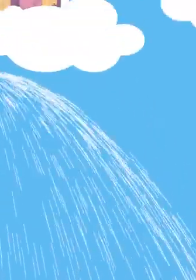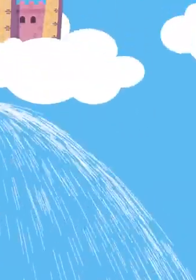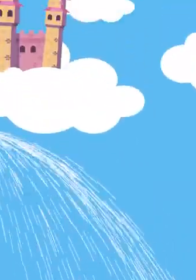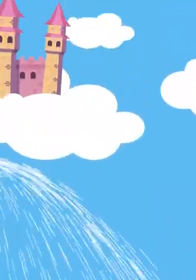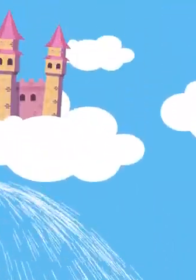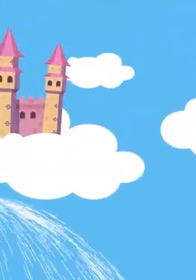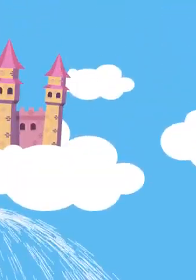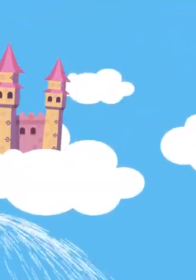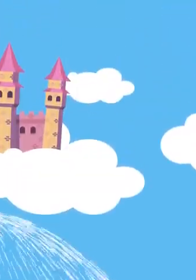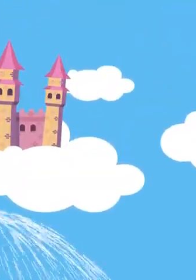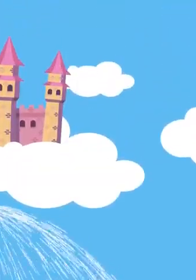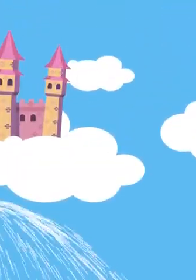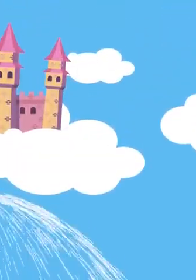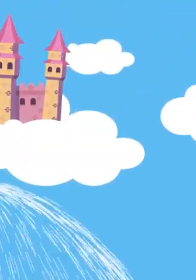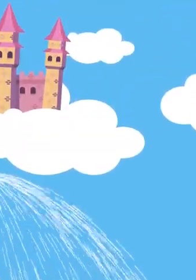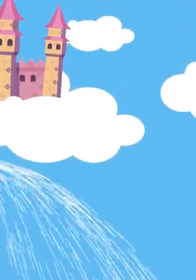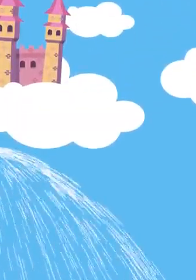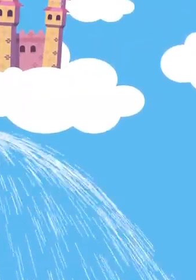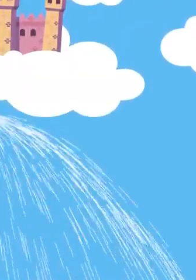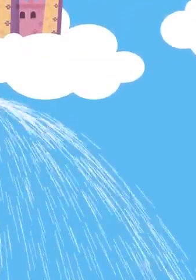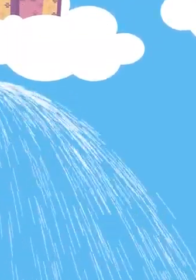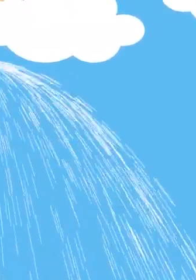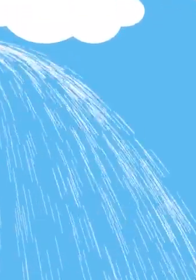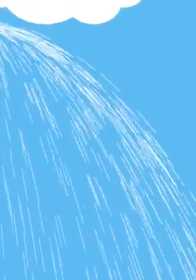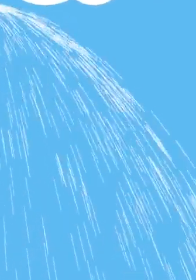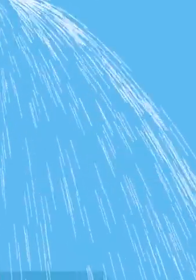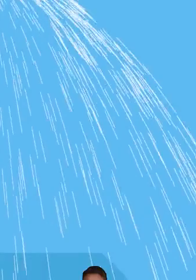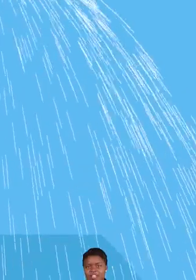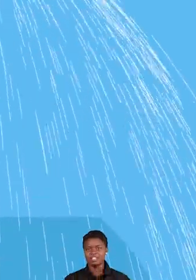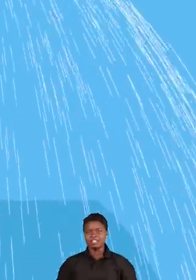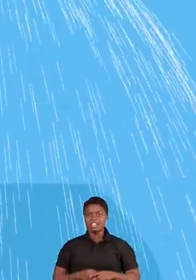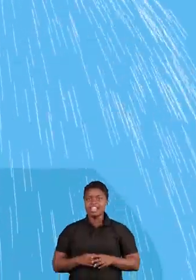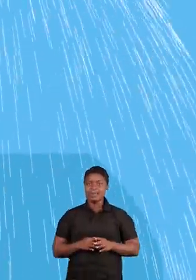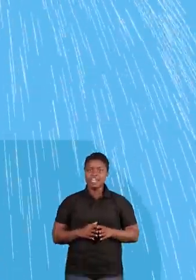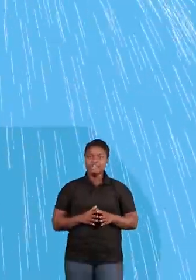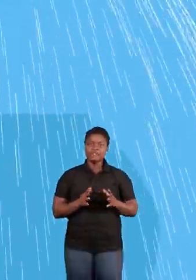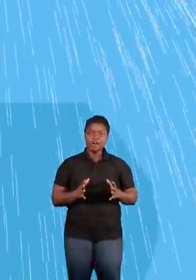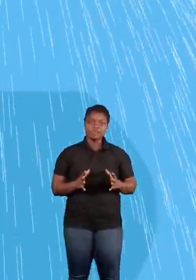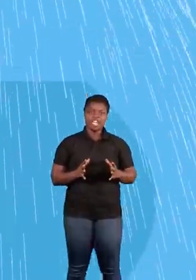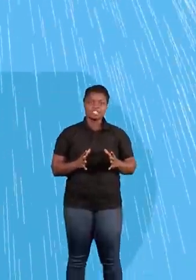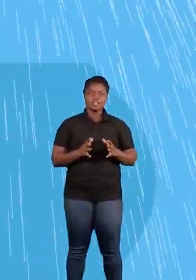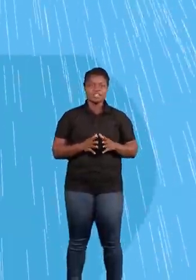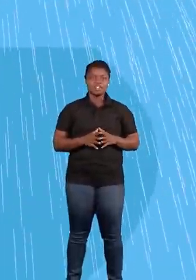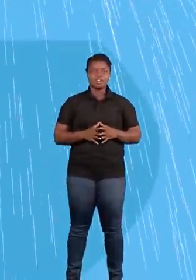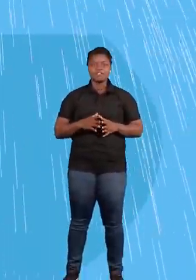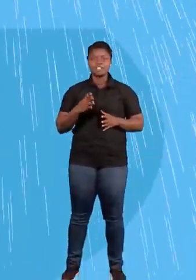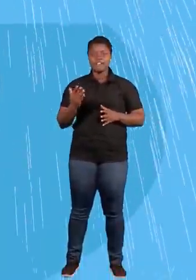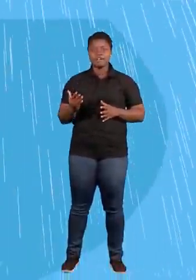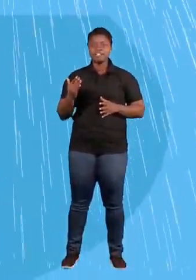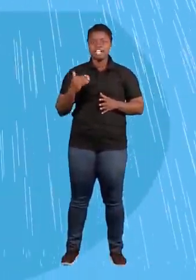onto land as rain, we now know from careful observations and studies that rain forms as a result of several